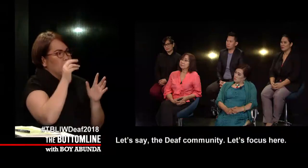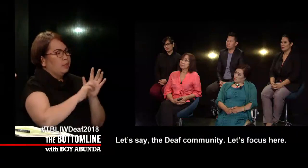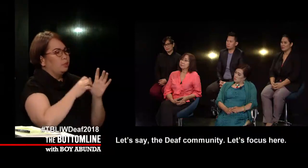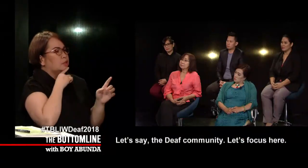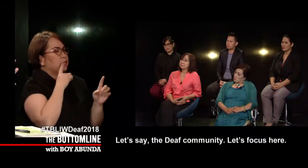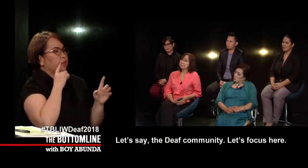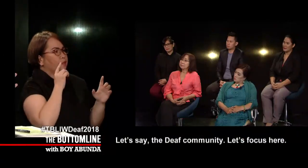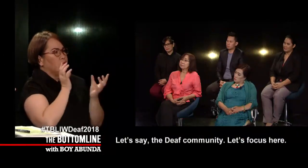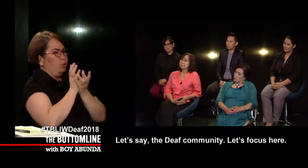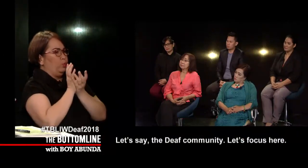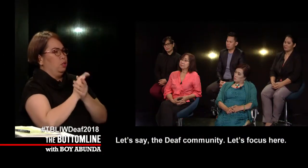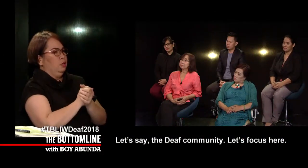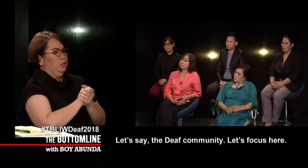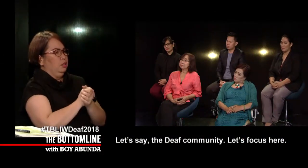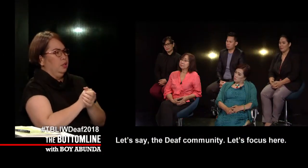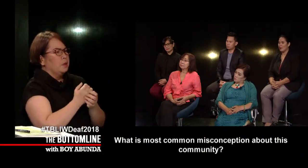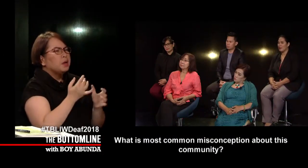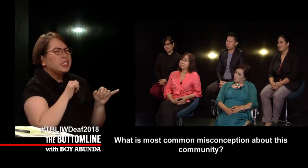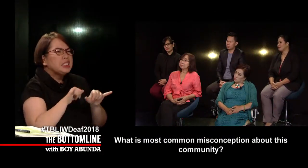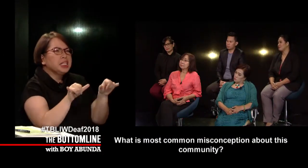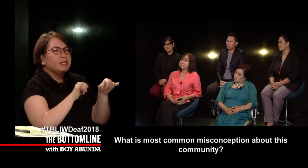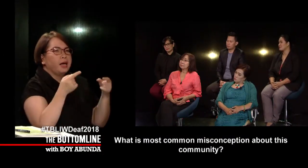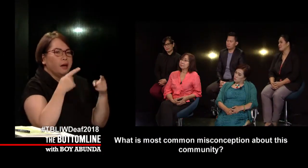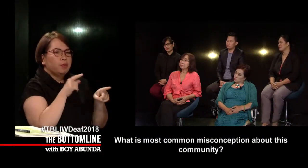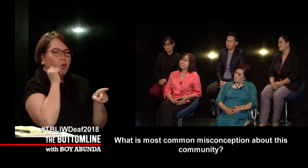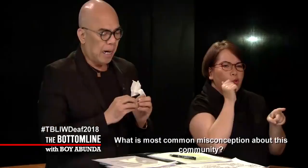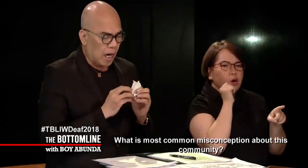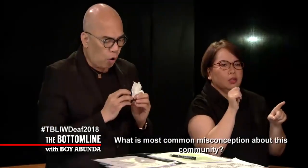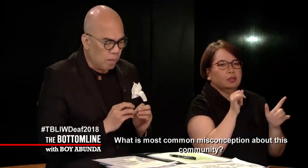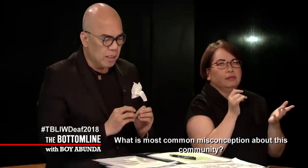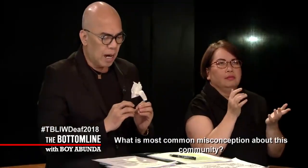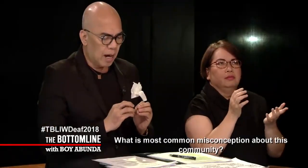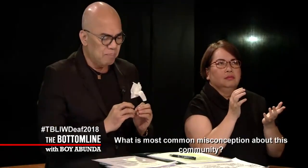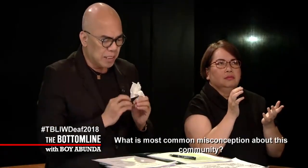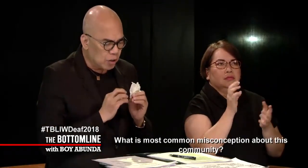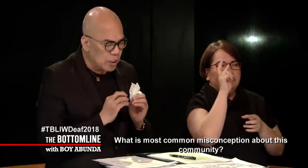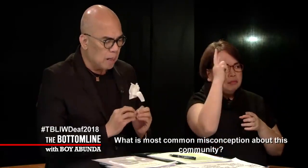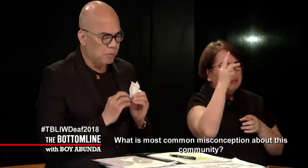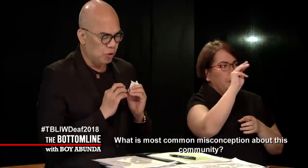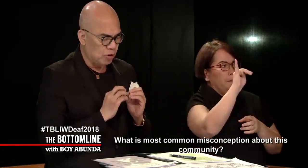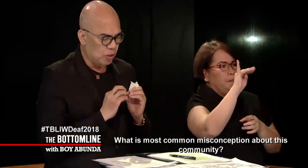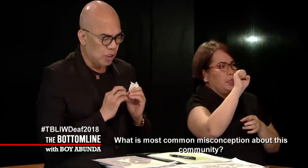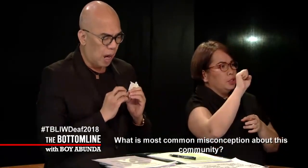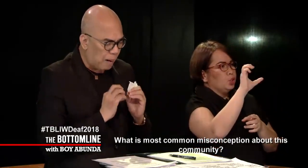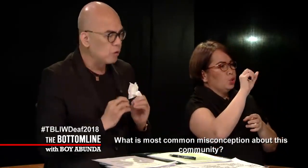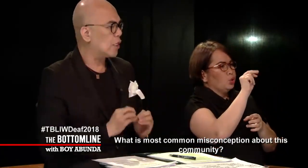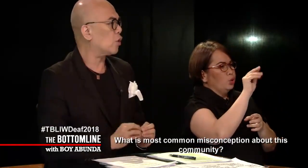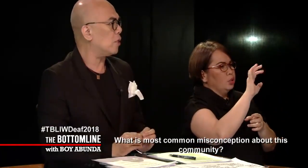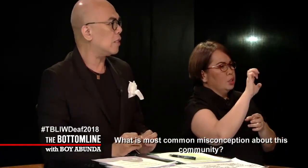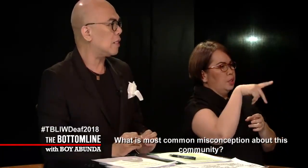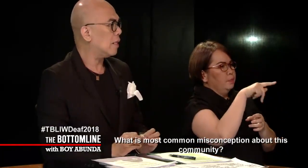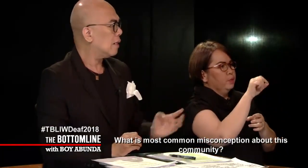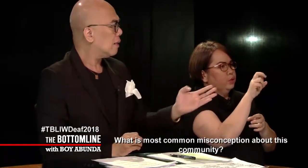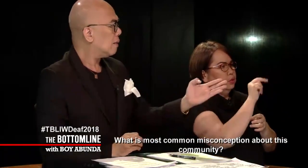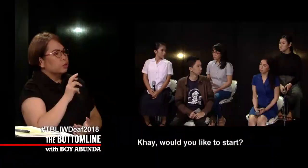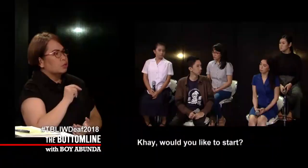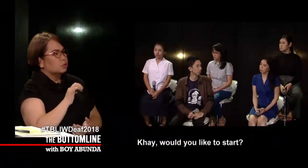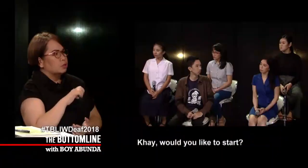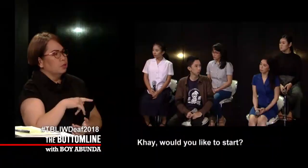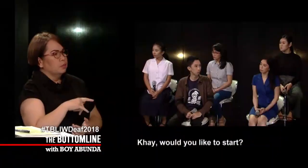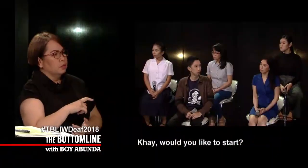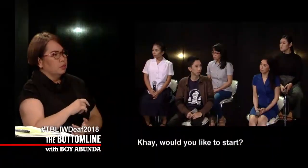deaf community, dito tayo mag-focus. Ano yung pinaka-common na misconceptions about this community?